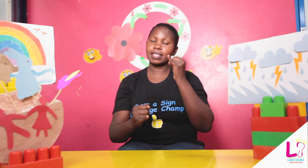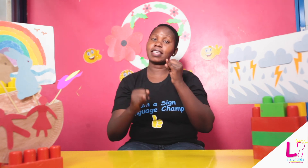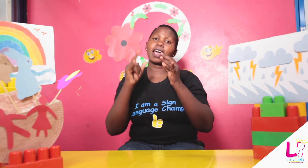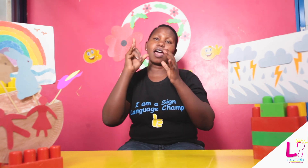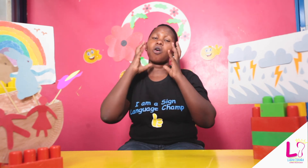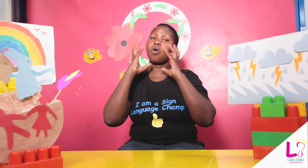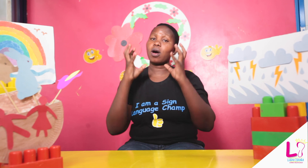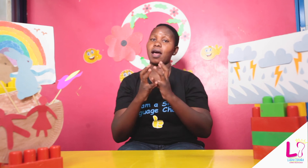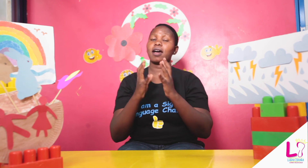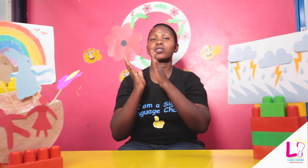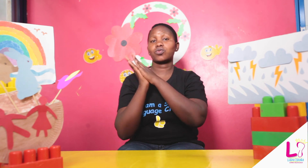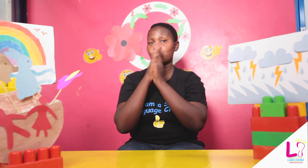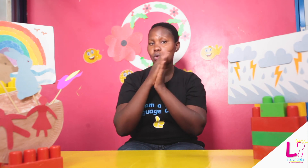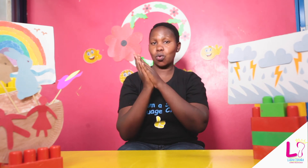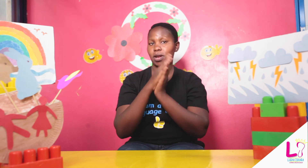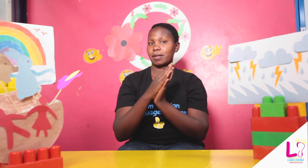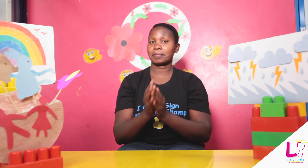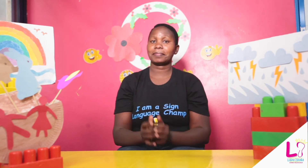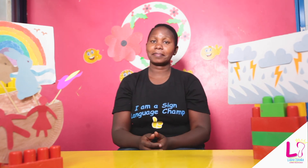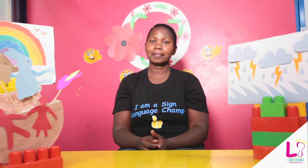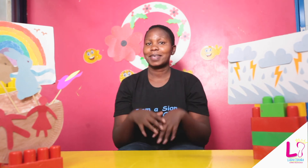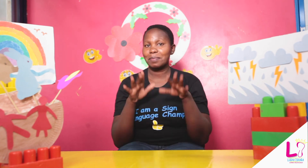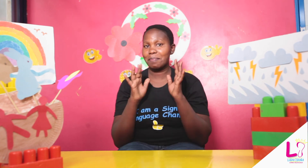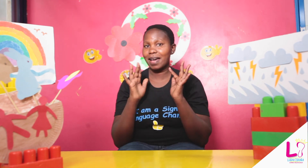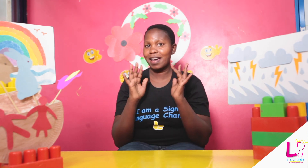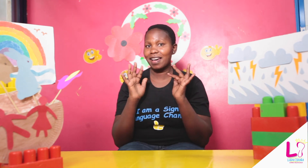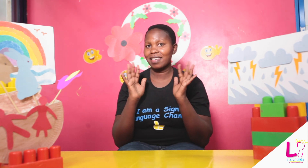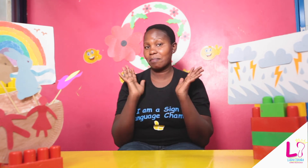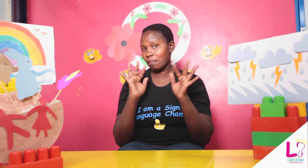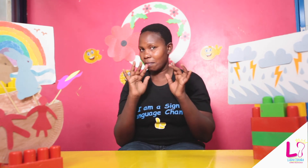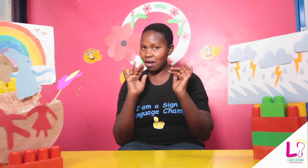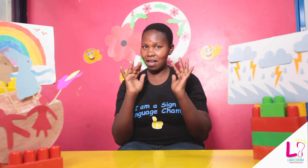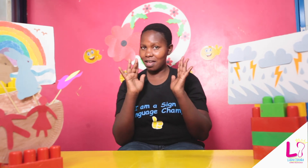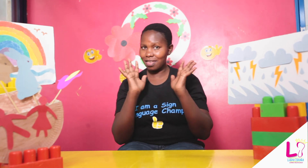last day of the Noah's Ark story. Bye bye.